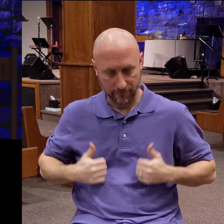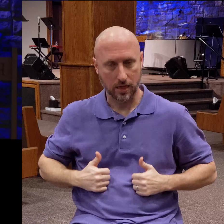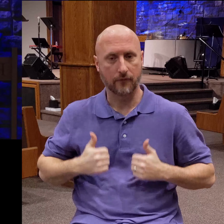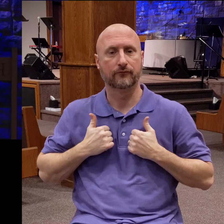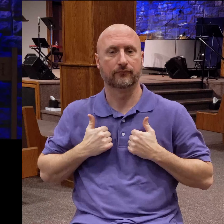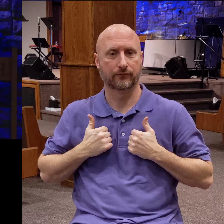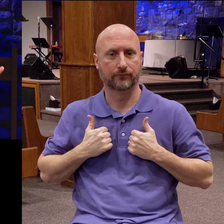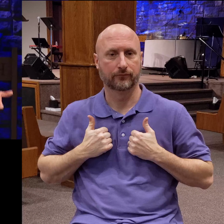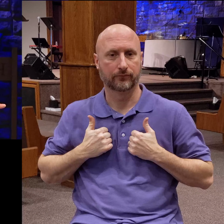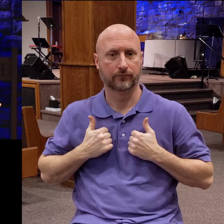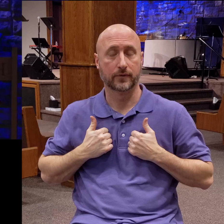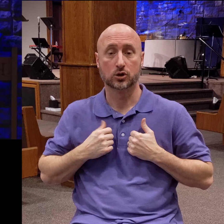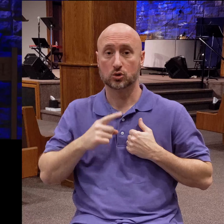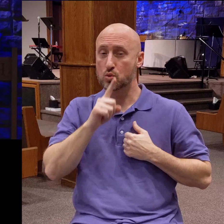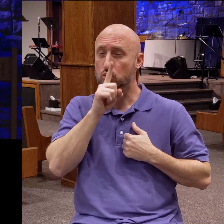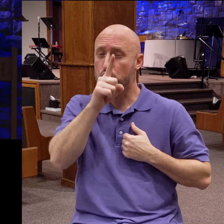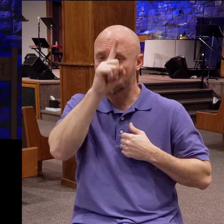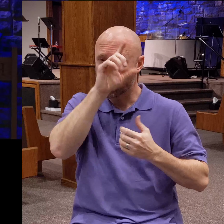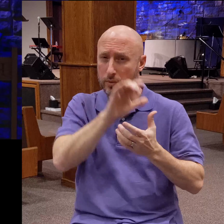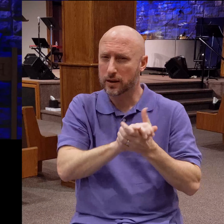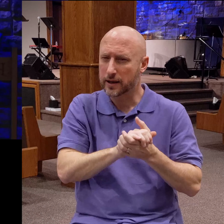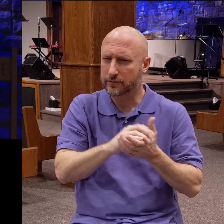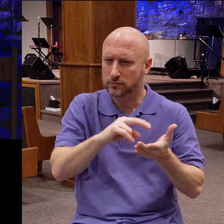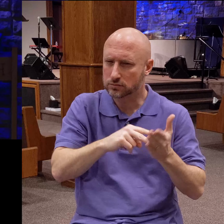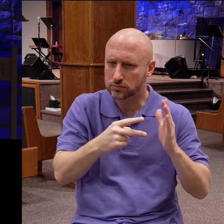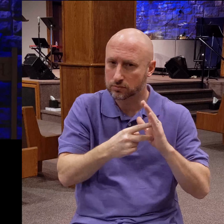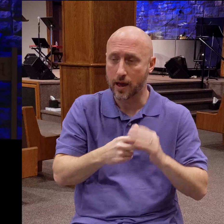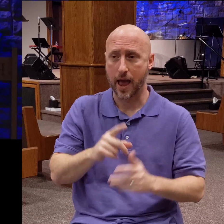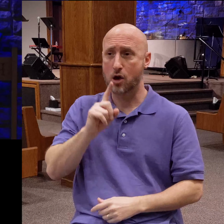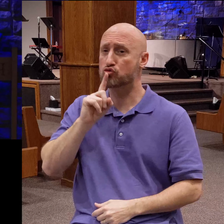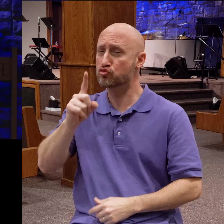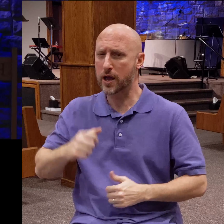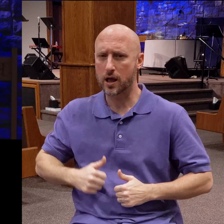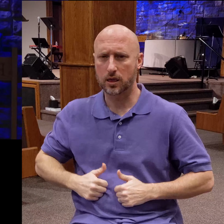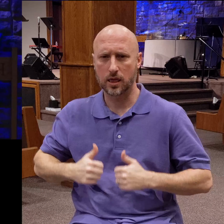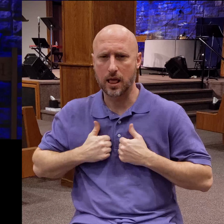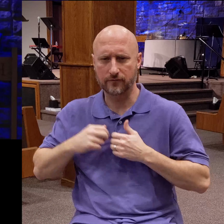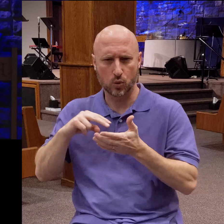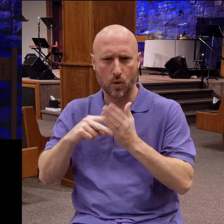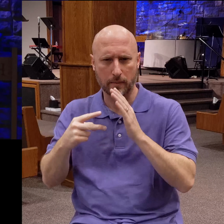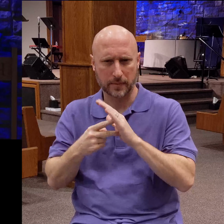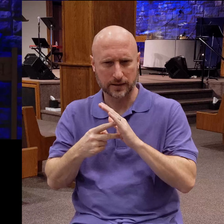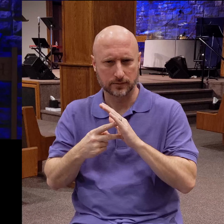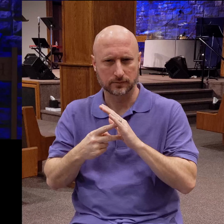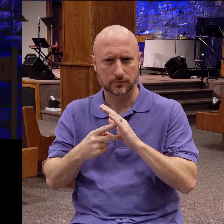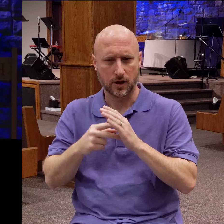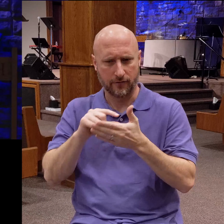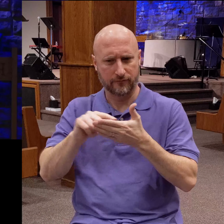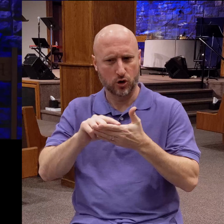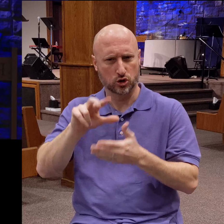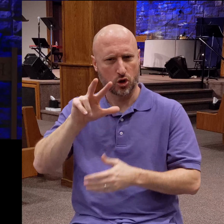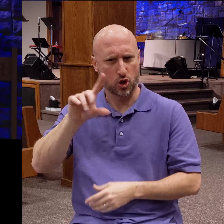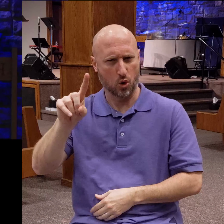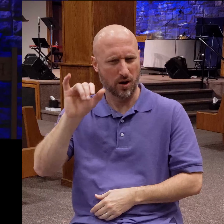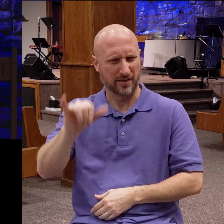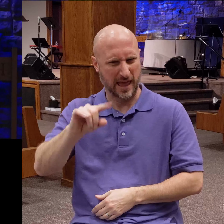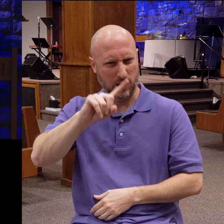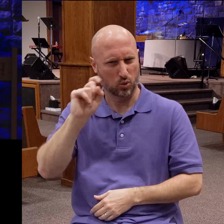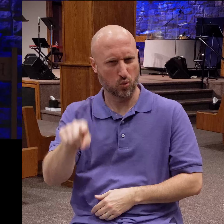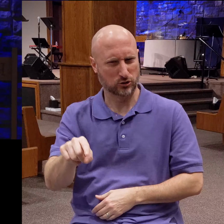life. What is true belief? What is real life? That's the question we come to in verse 31. And